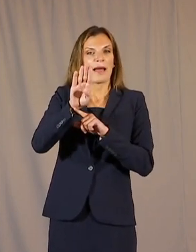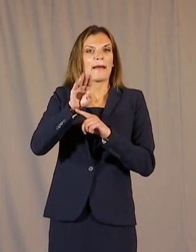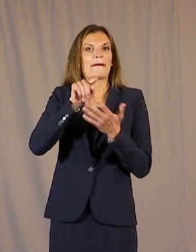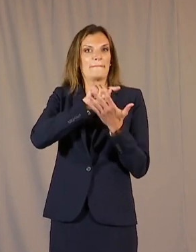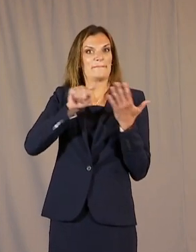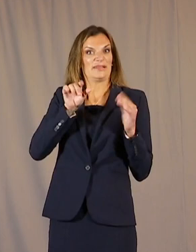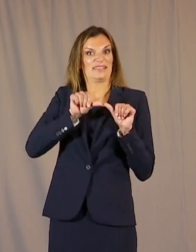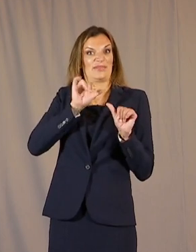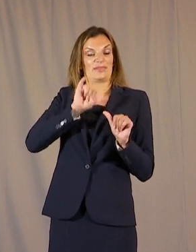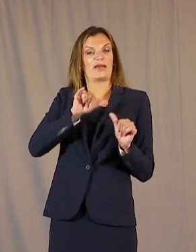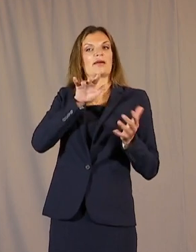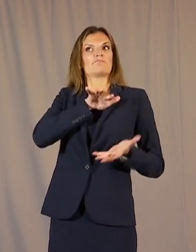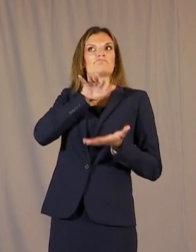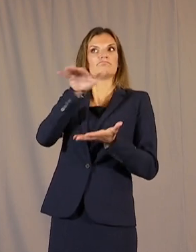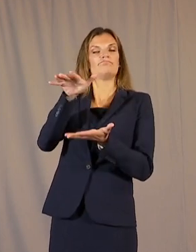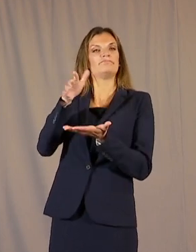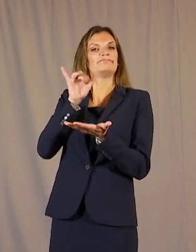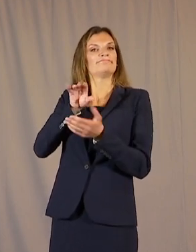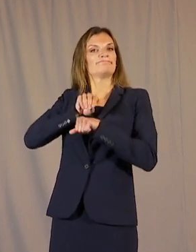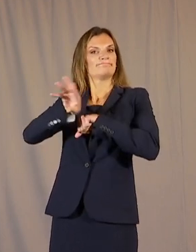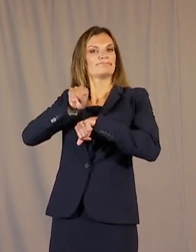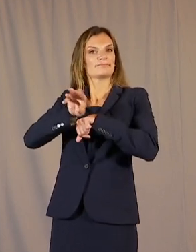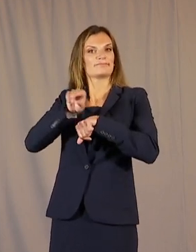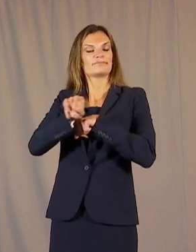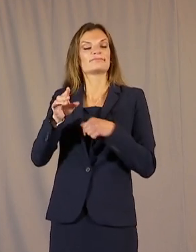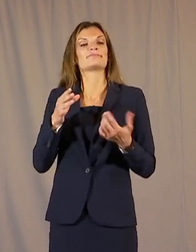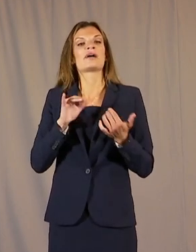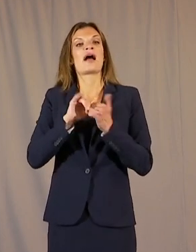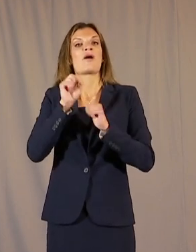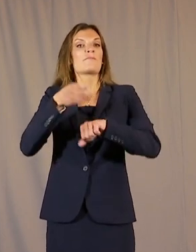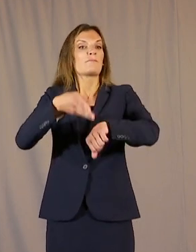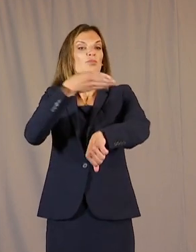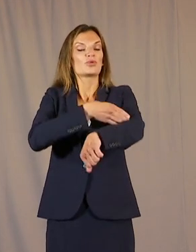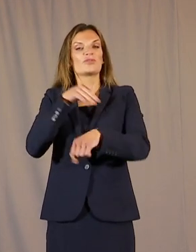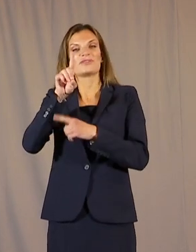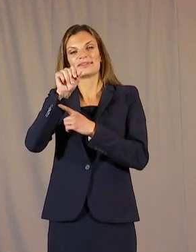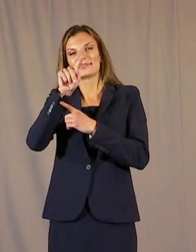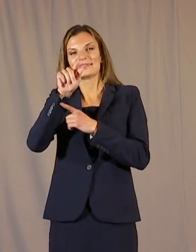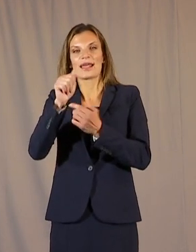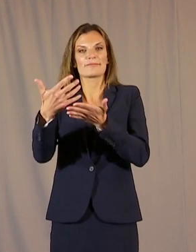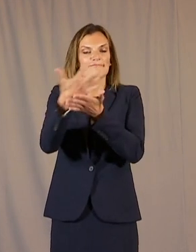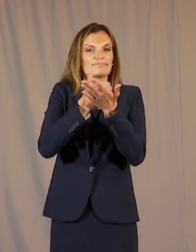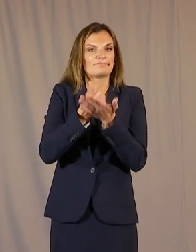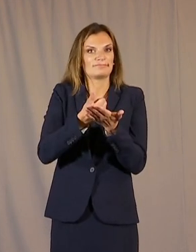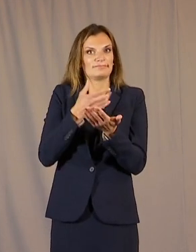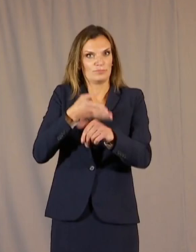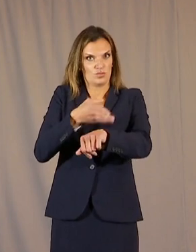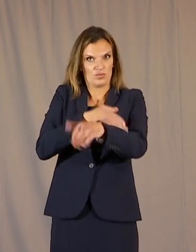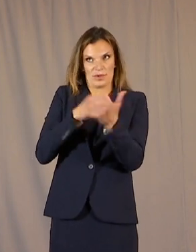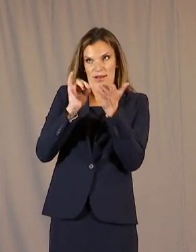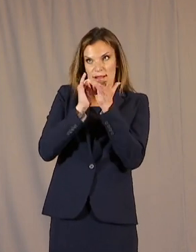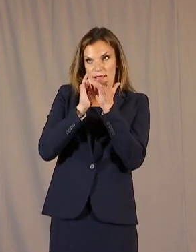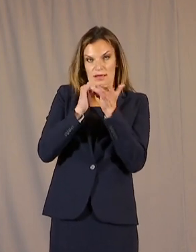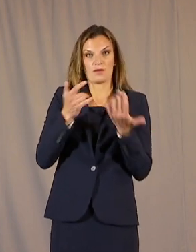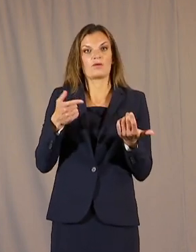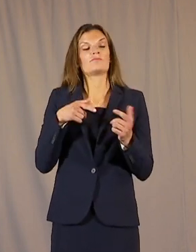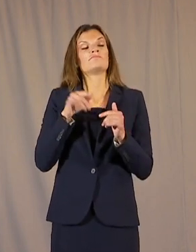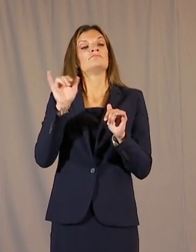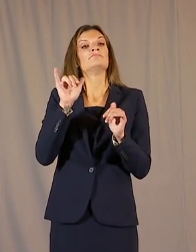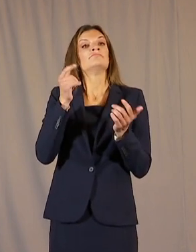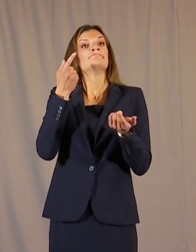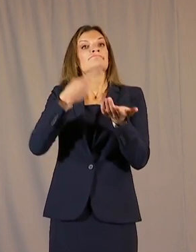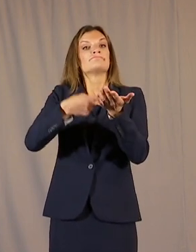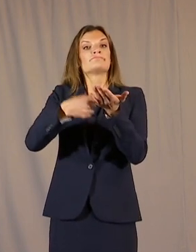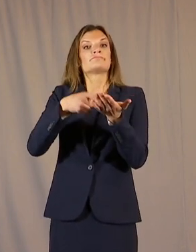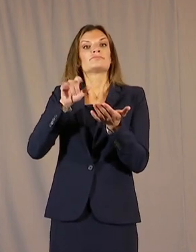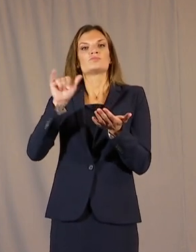COVID-19, including improving data quality, expanding surveillance methods, and addressing disparities, particularly